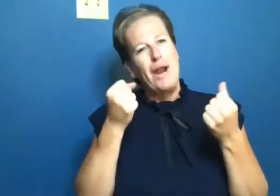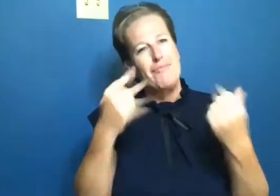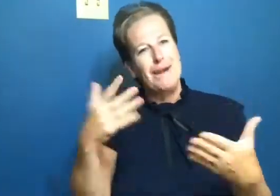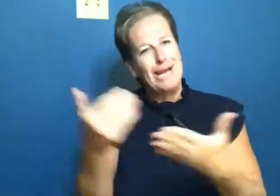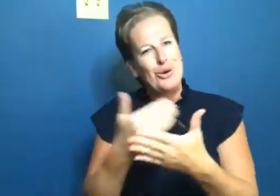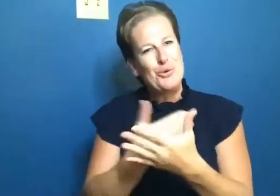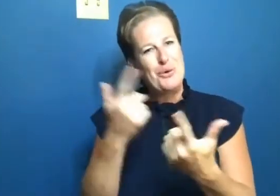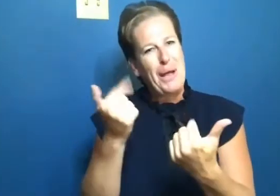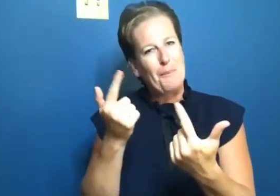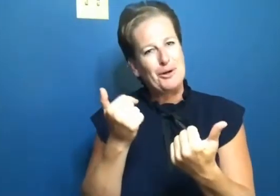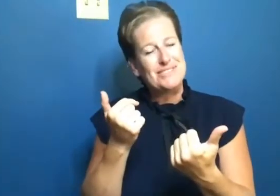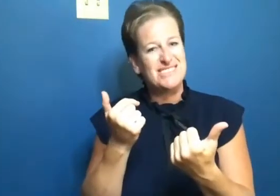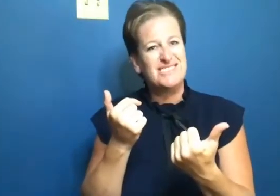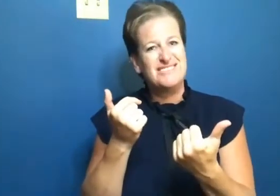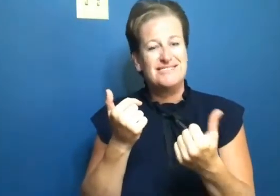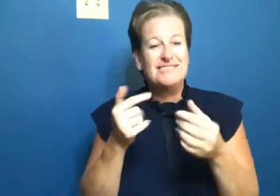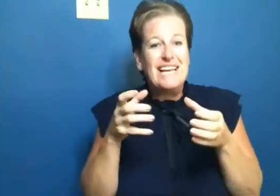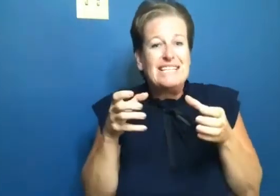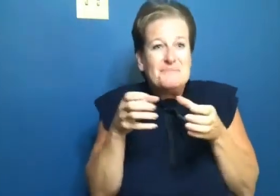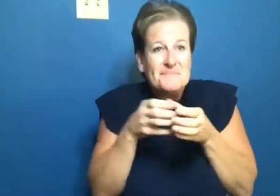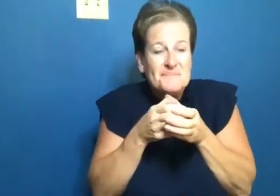We're a pretty little town, but